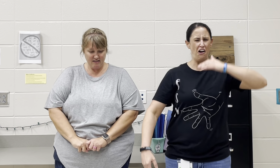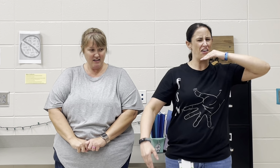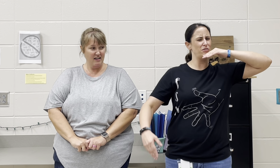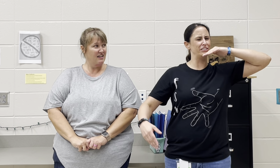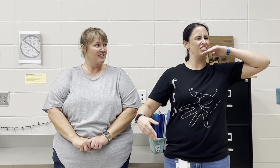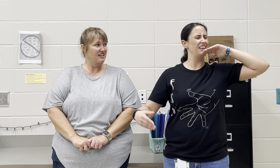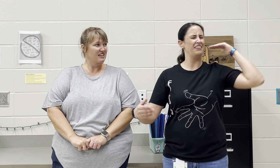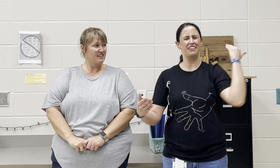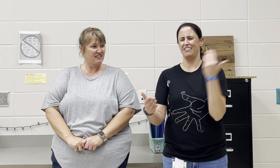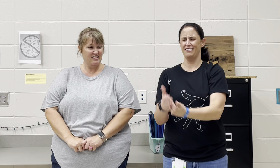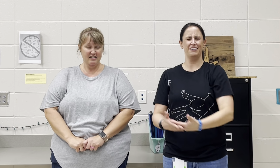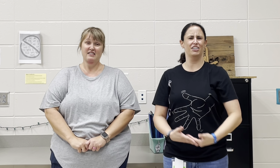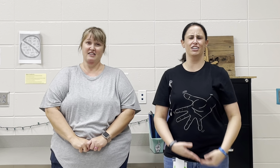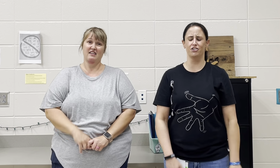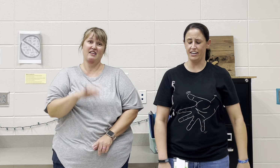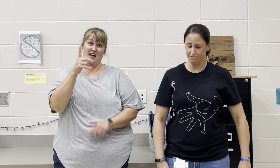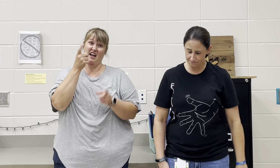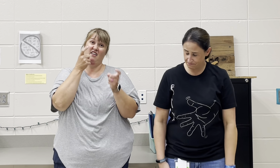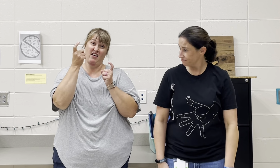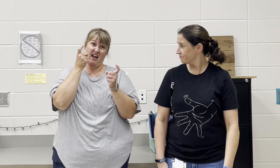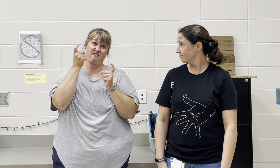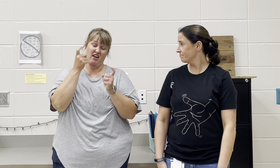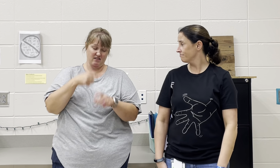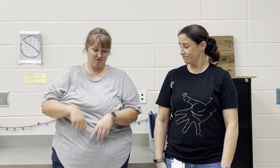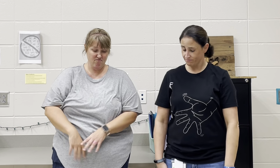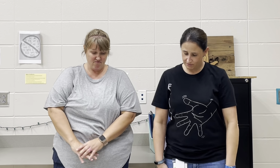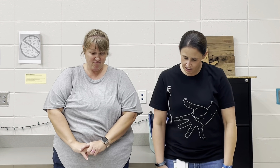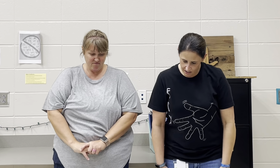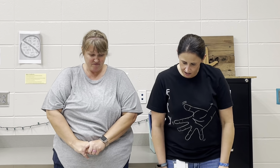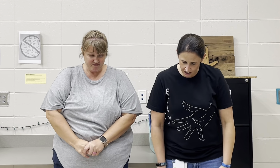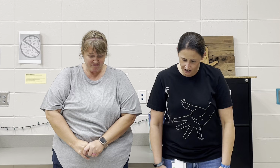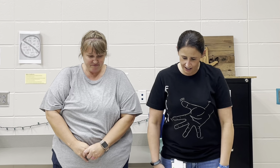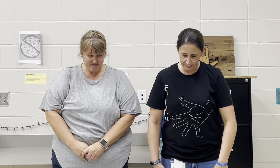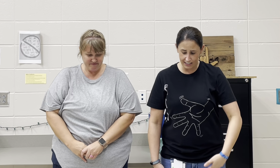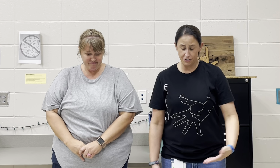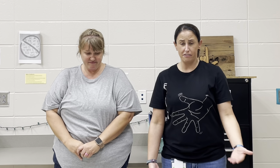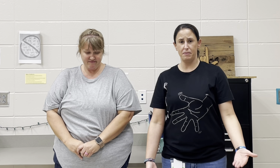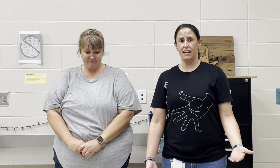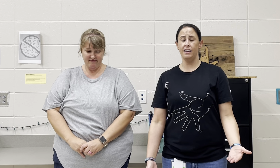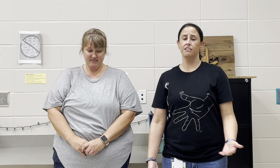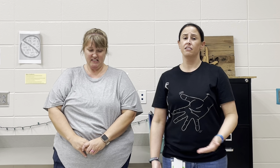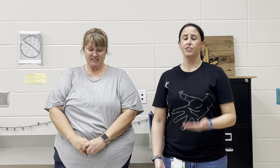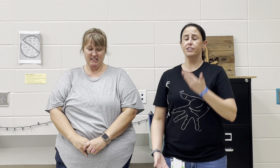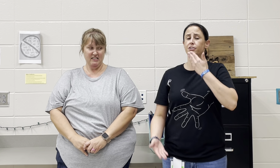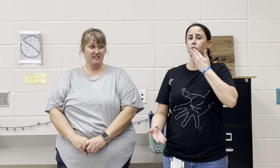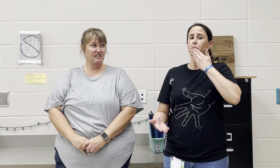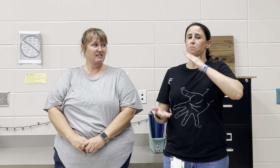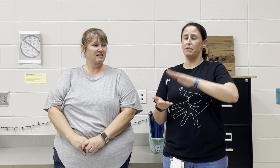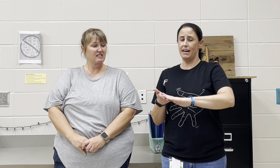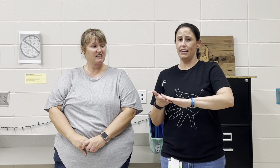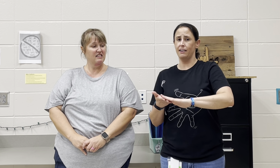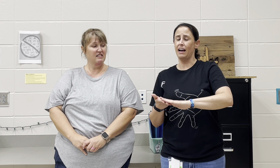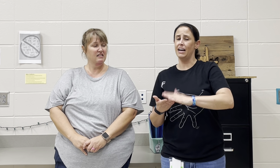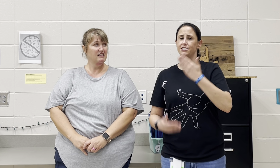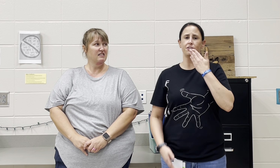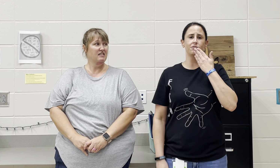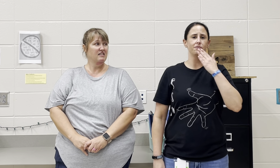It was good grade. Gotta have that affect. And then you have bad. You could do bad. I do